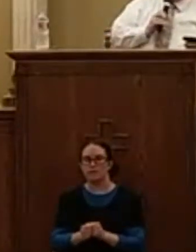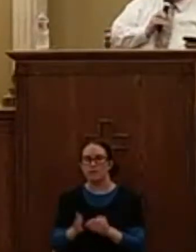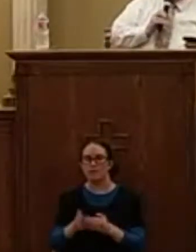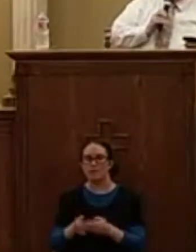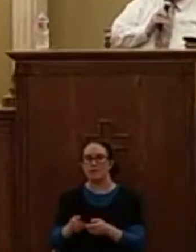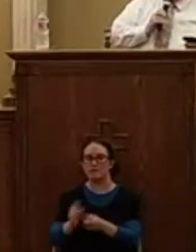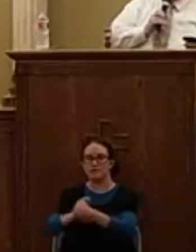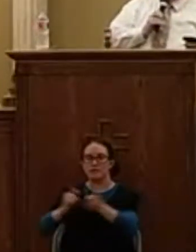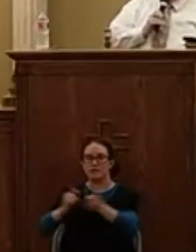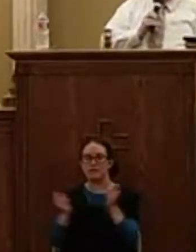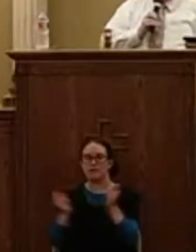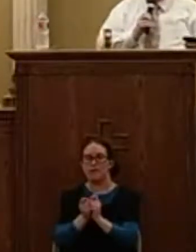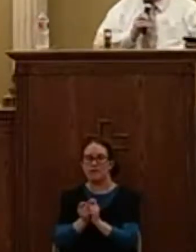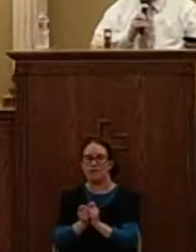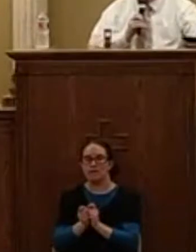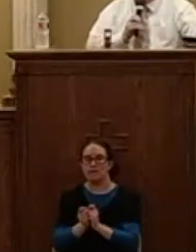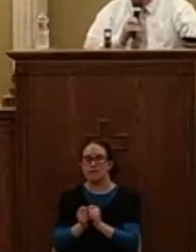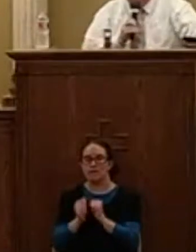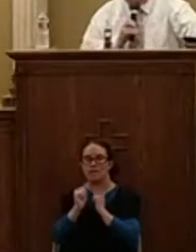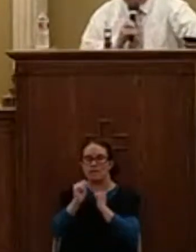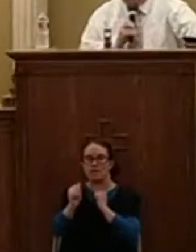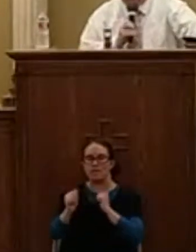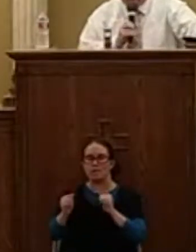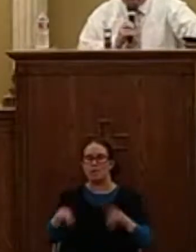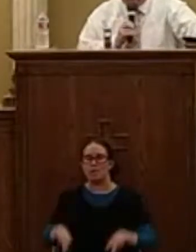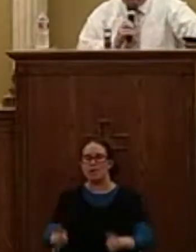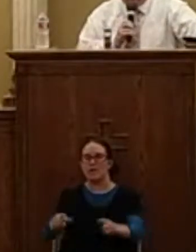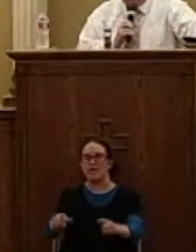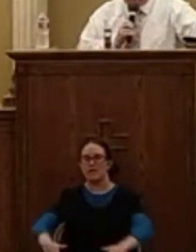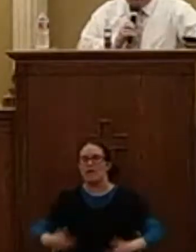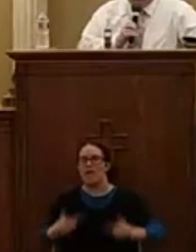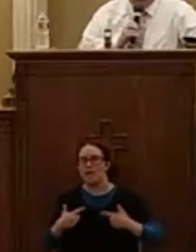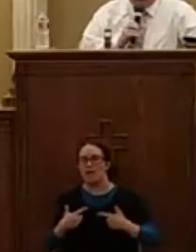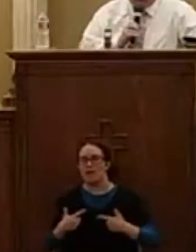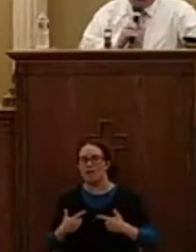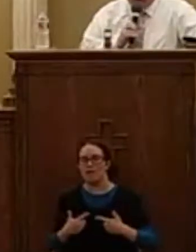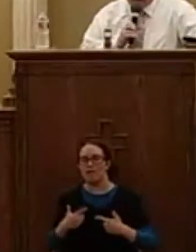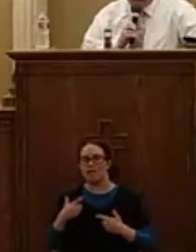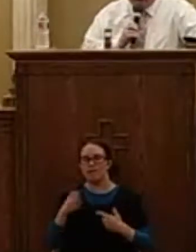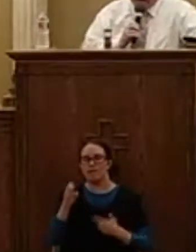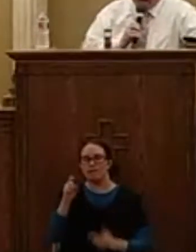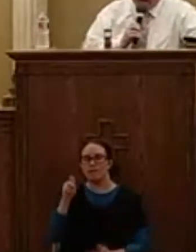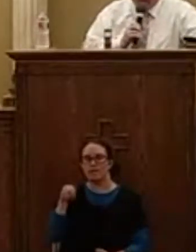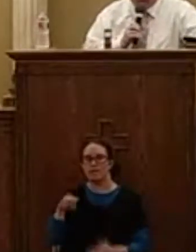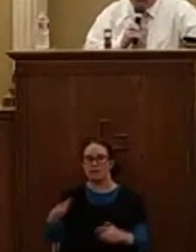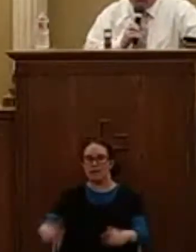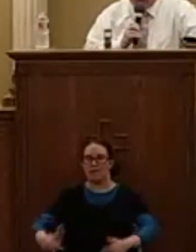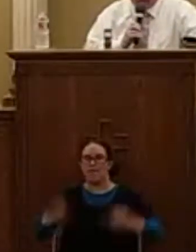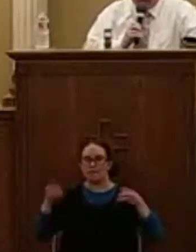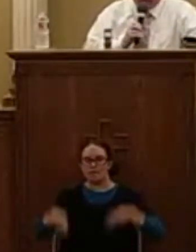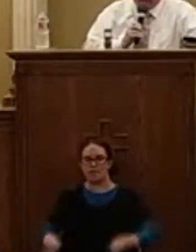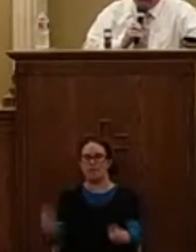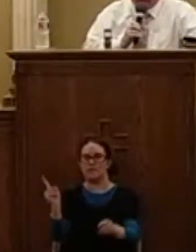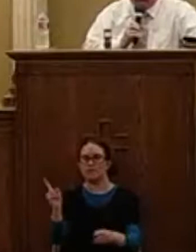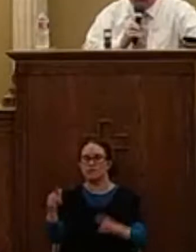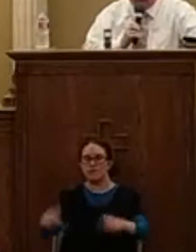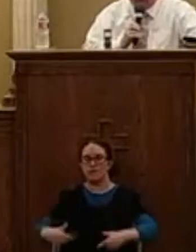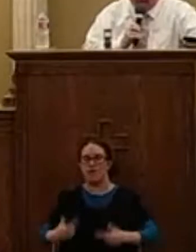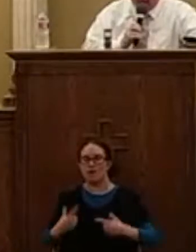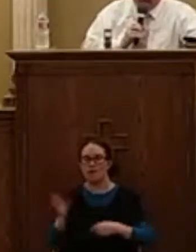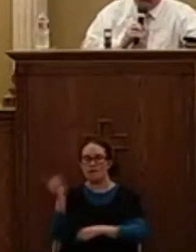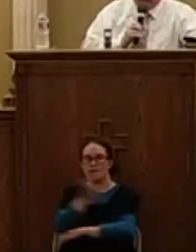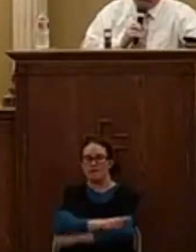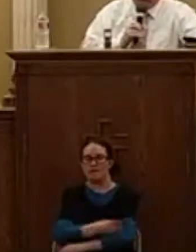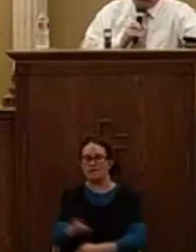It has almost become a foreign way of life, an expression or lifestyle that was once lived